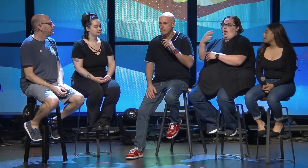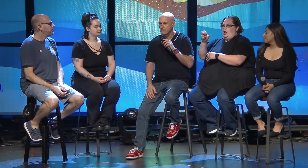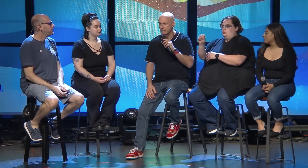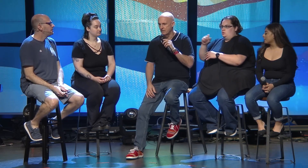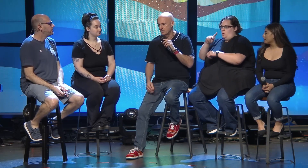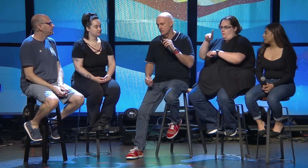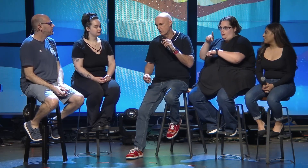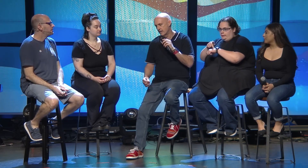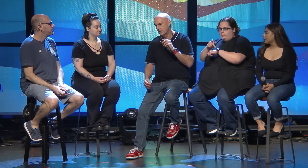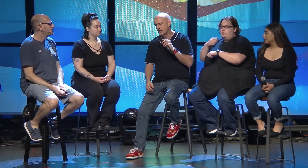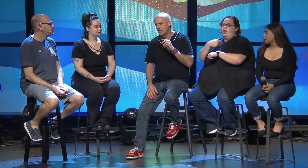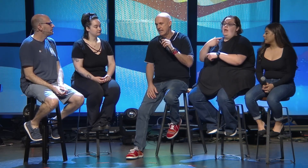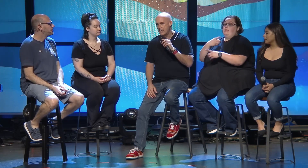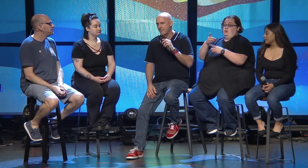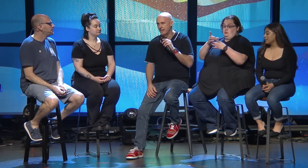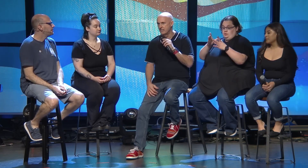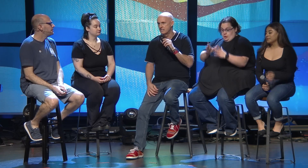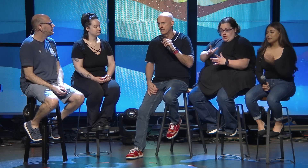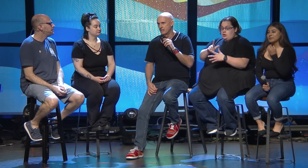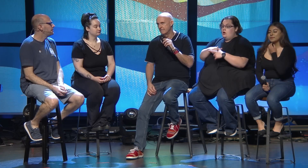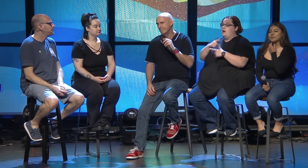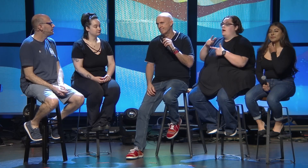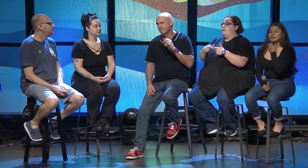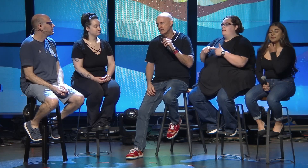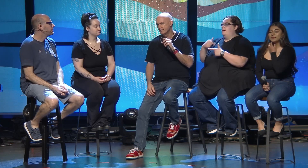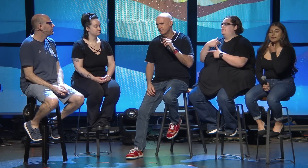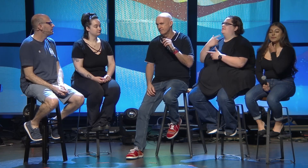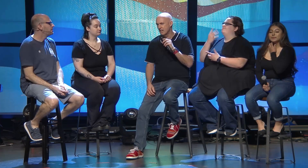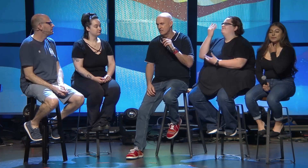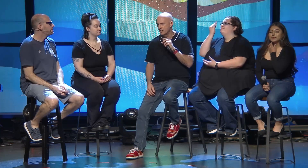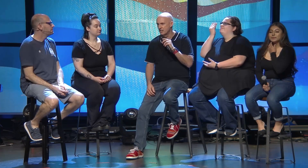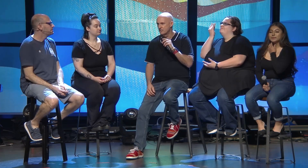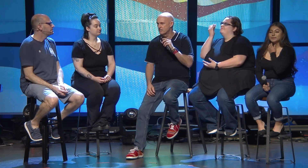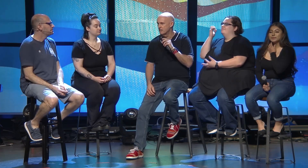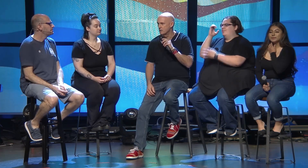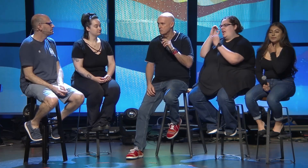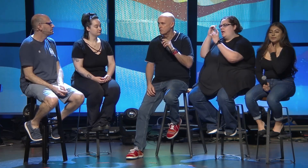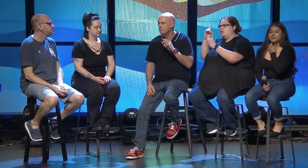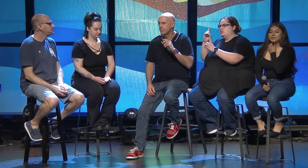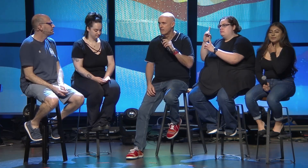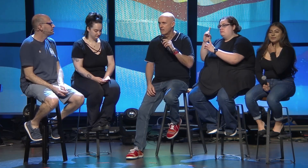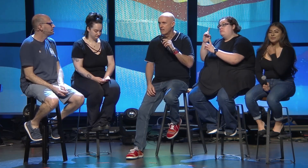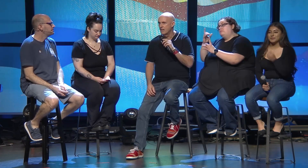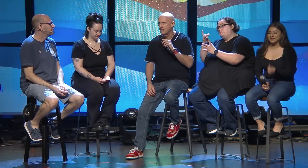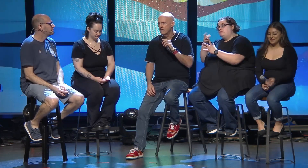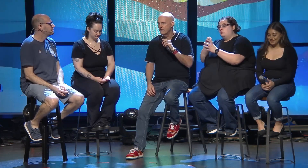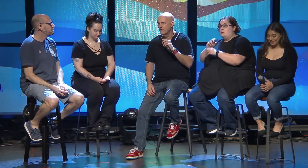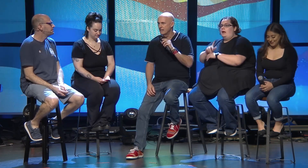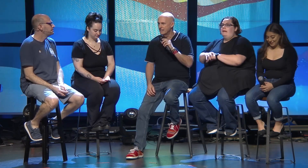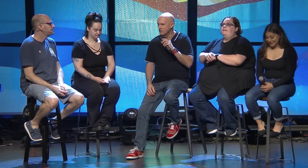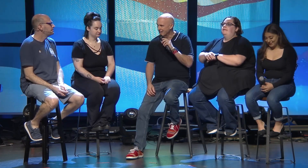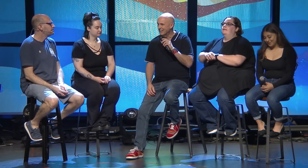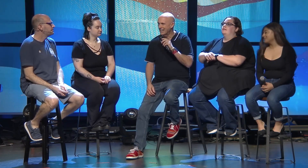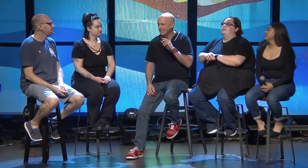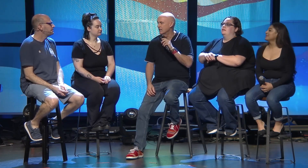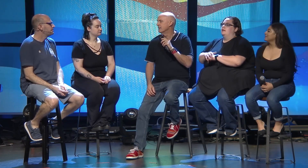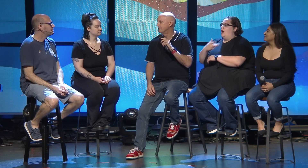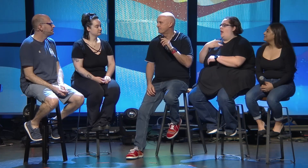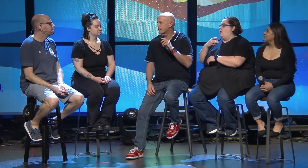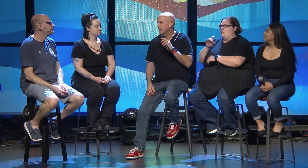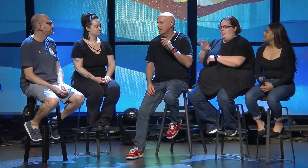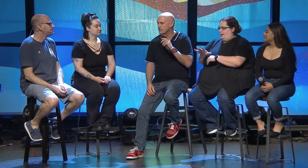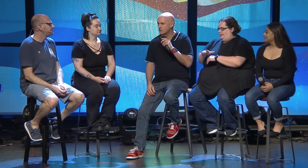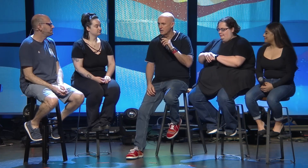principal, and then I was a director, and then I said, education's terrible, and I do not like